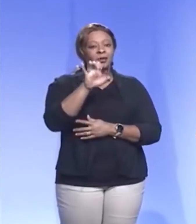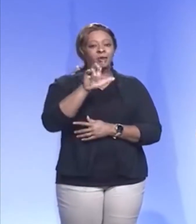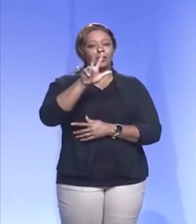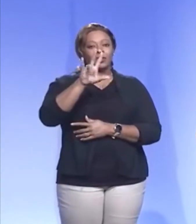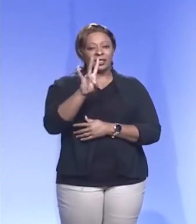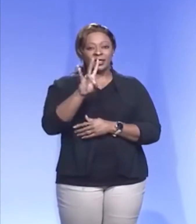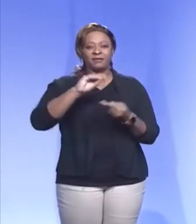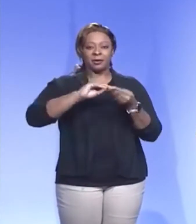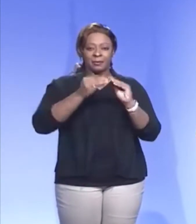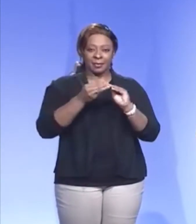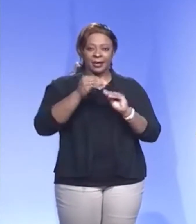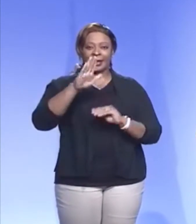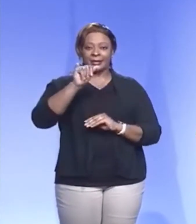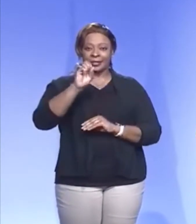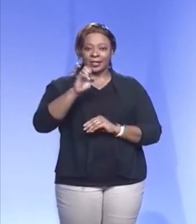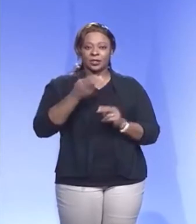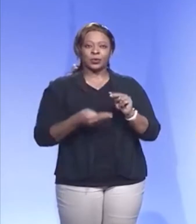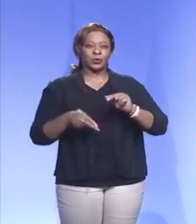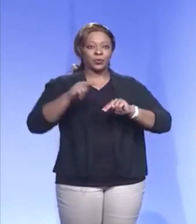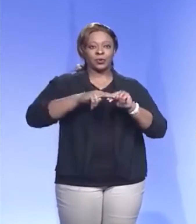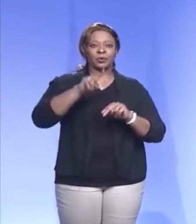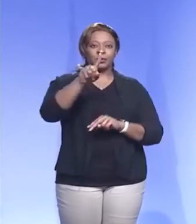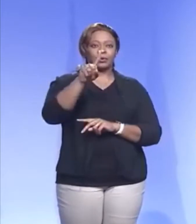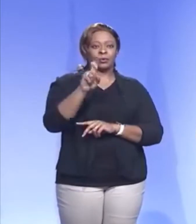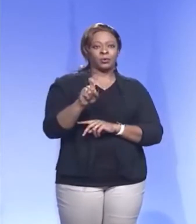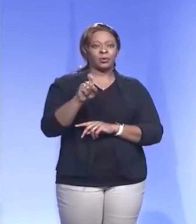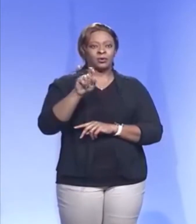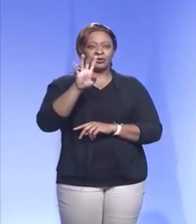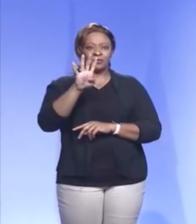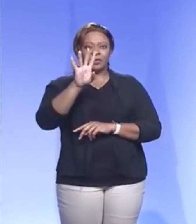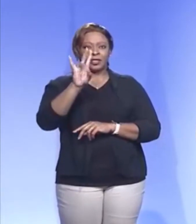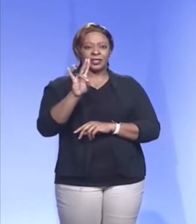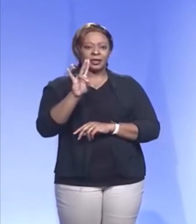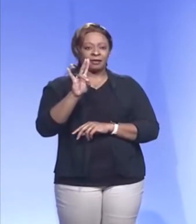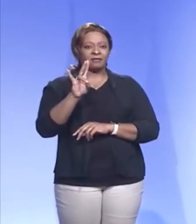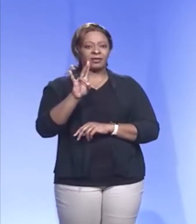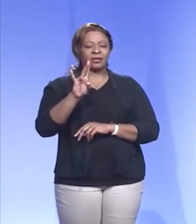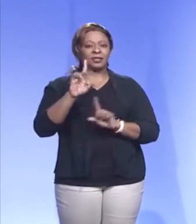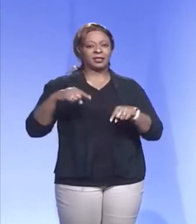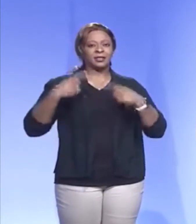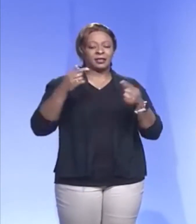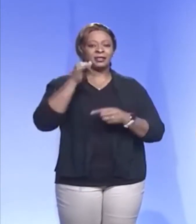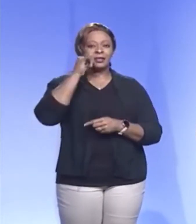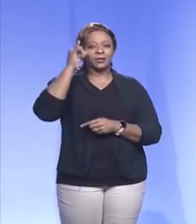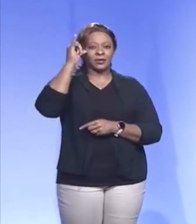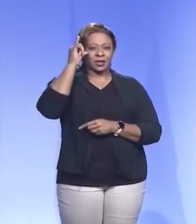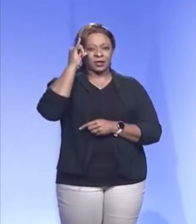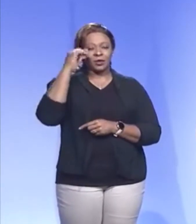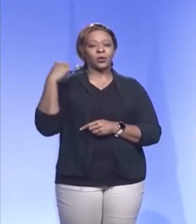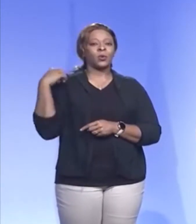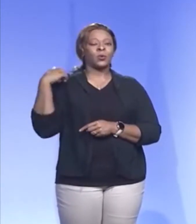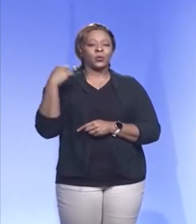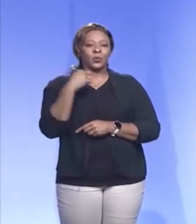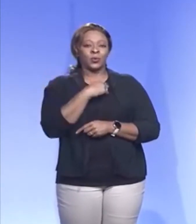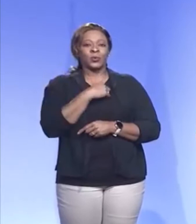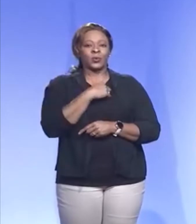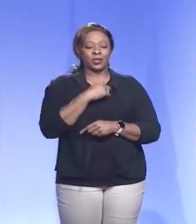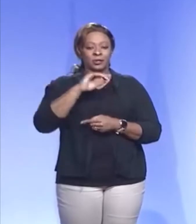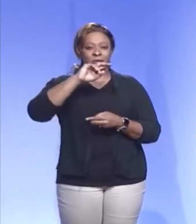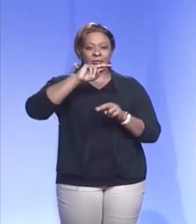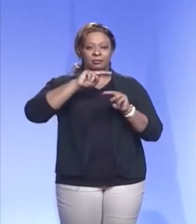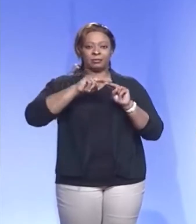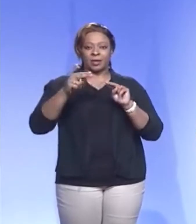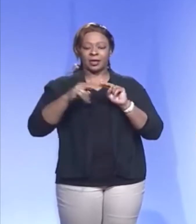30,837 cases. That's an increase of 147 since yesterday. So we are back down to where